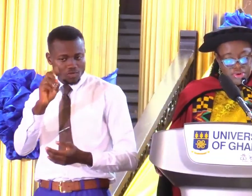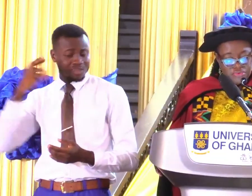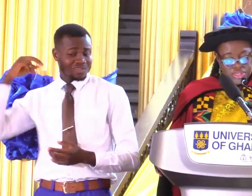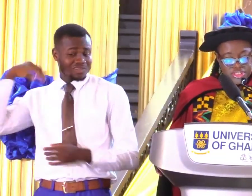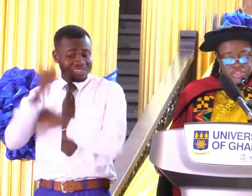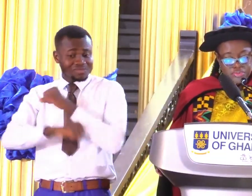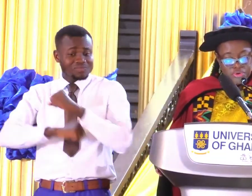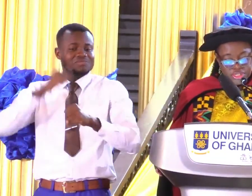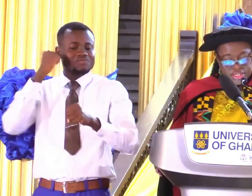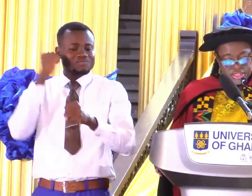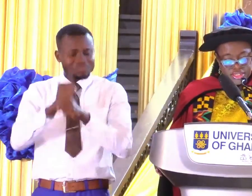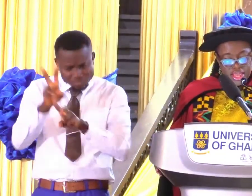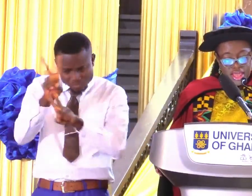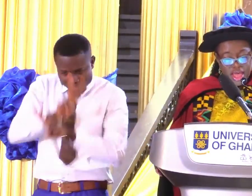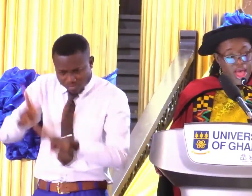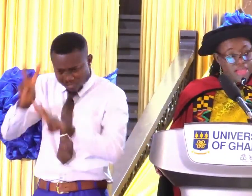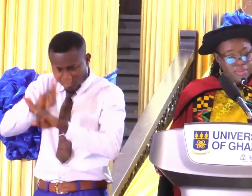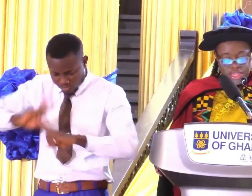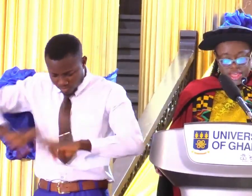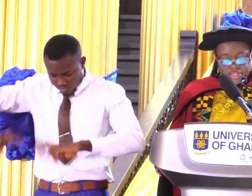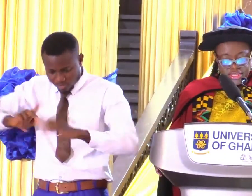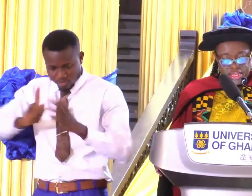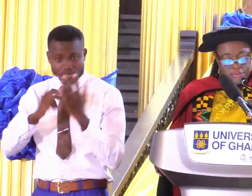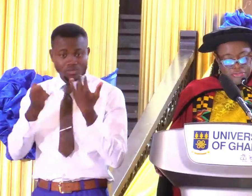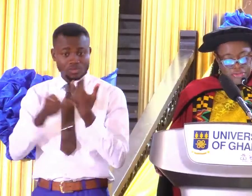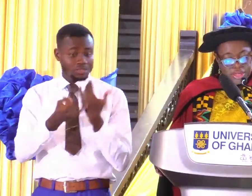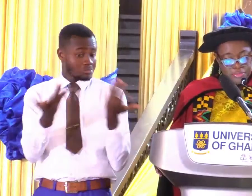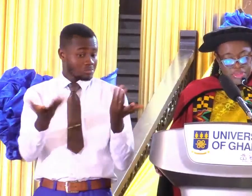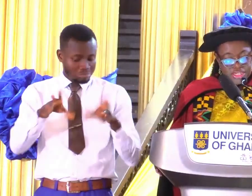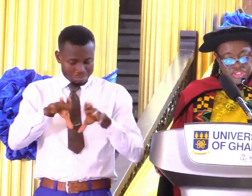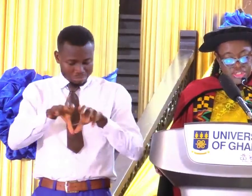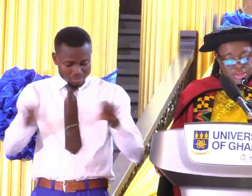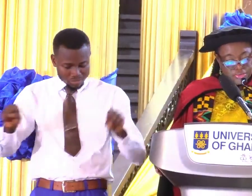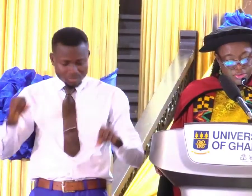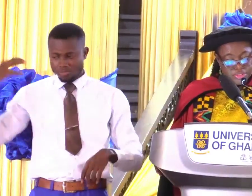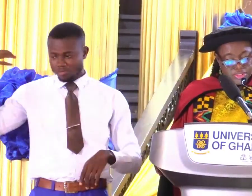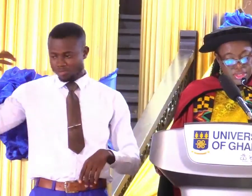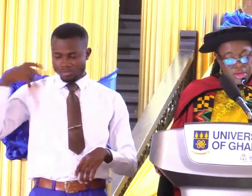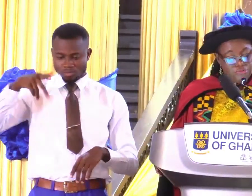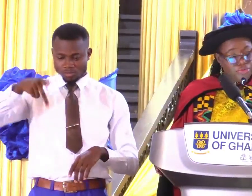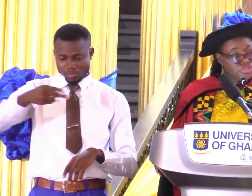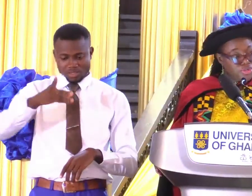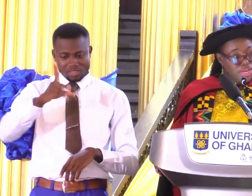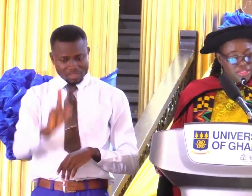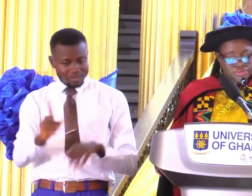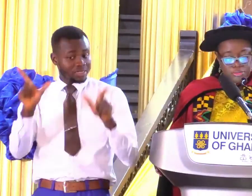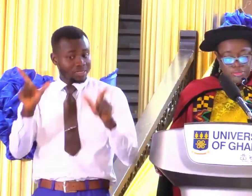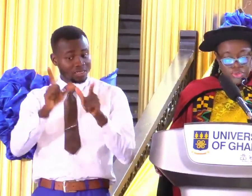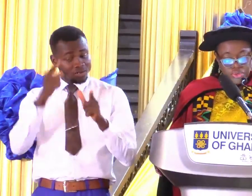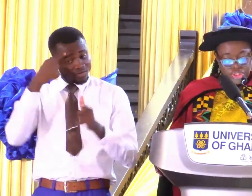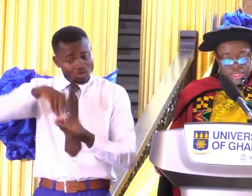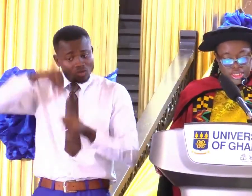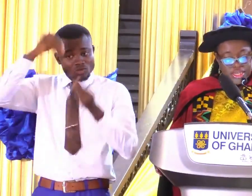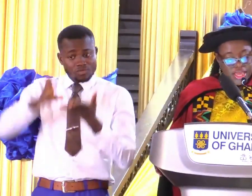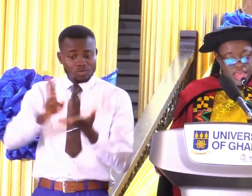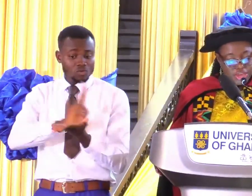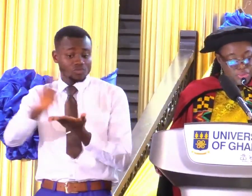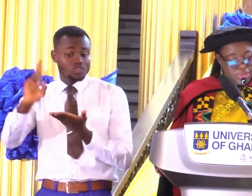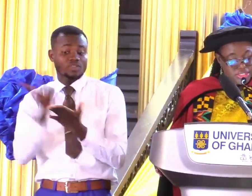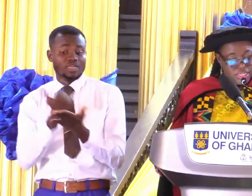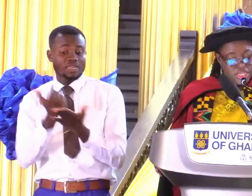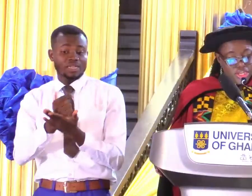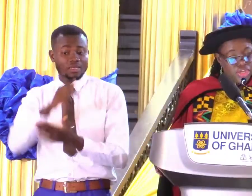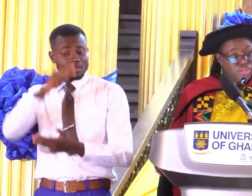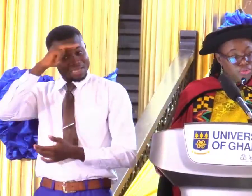several research projects at the BSc, MPhil, and PhD levels for students from UG,